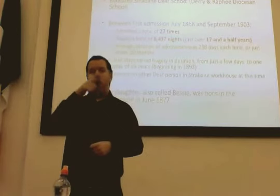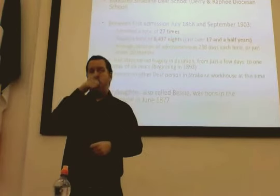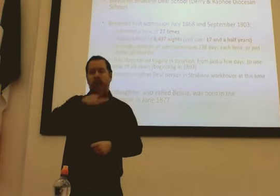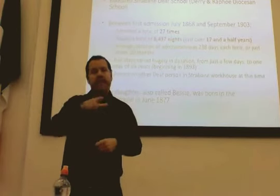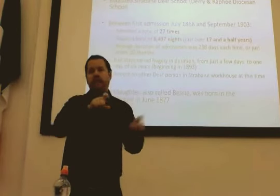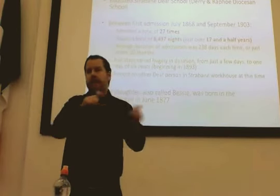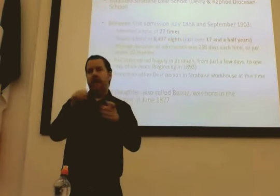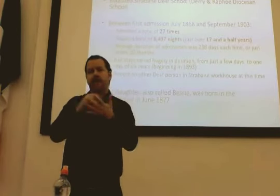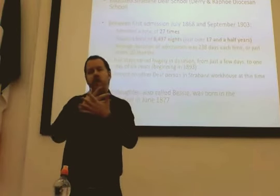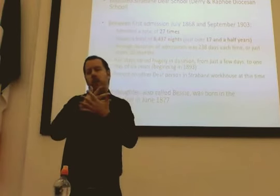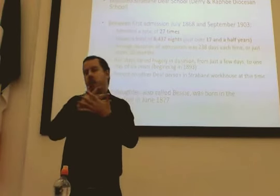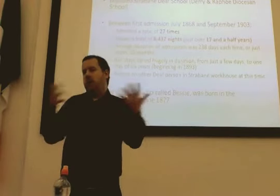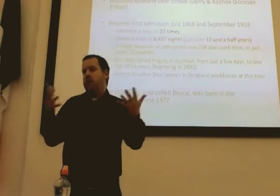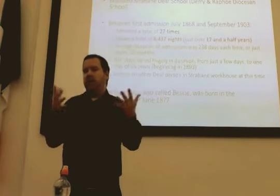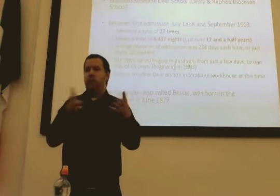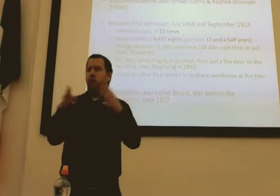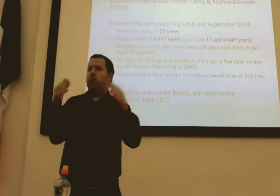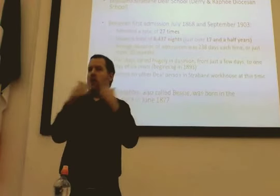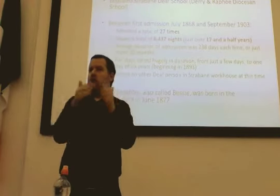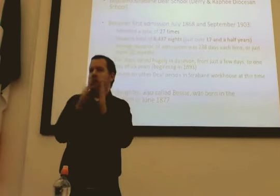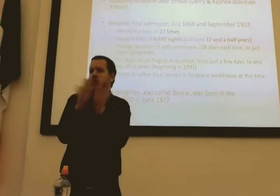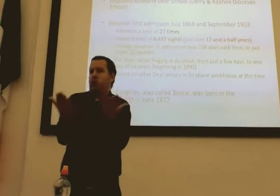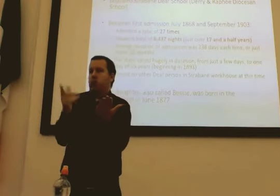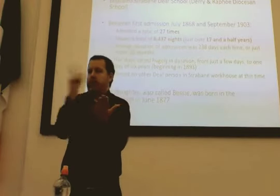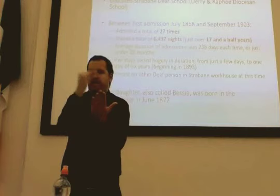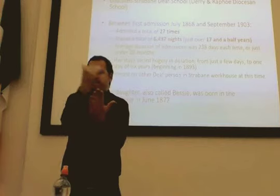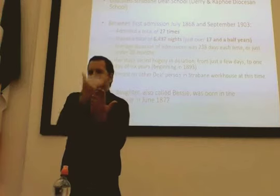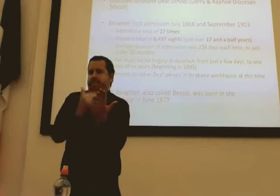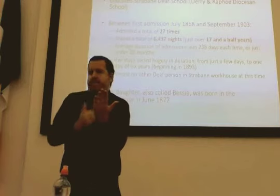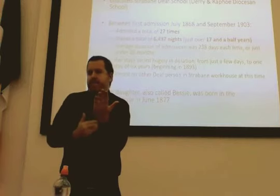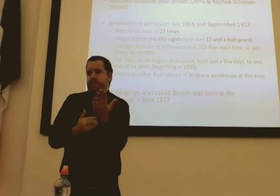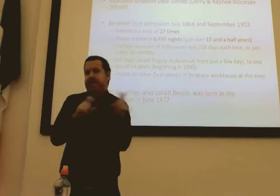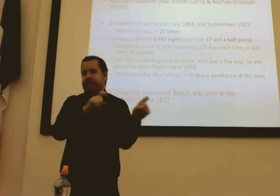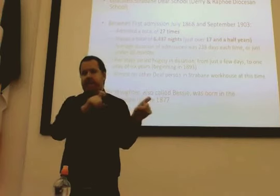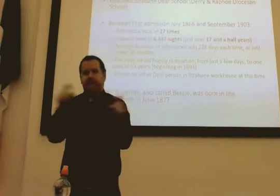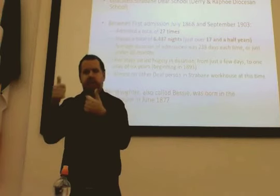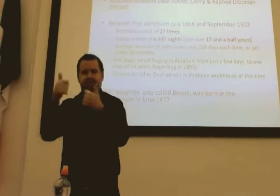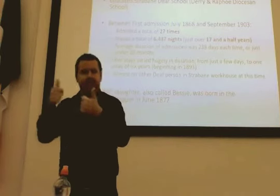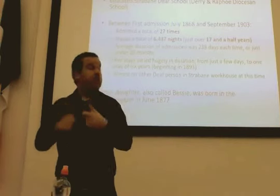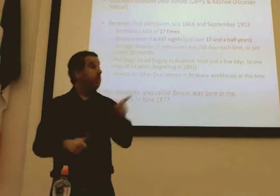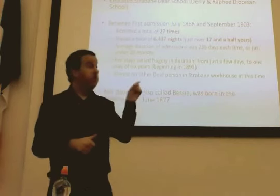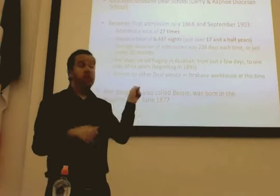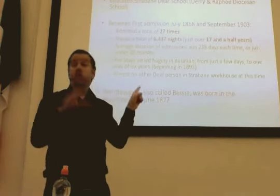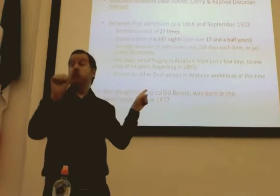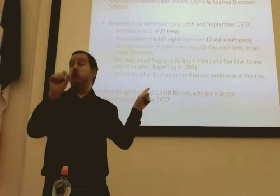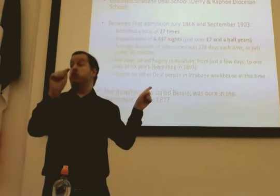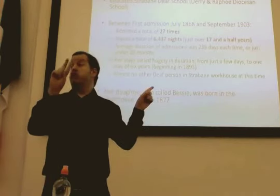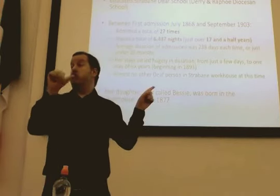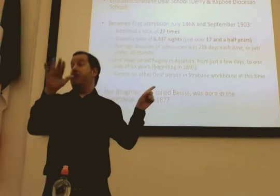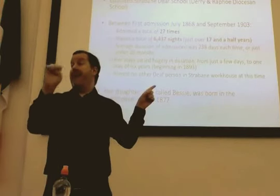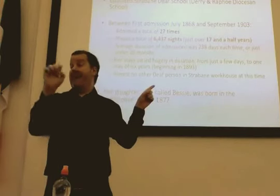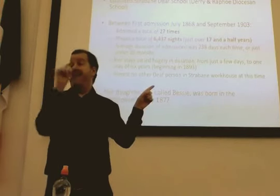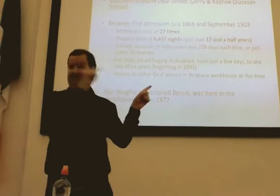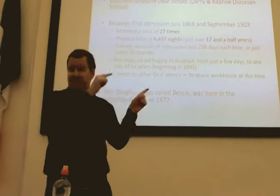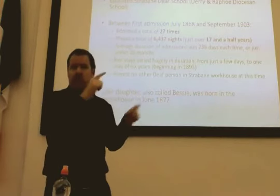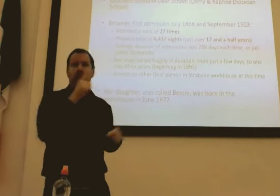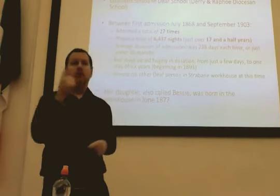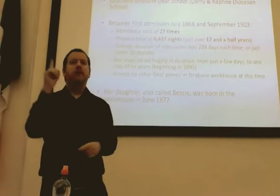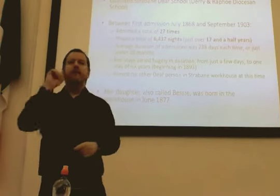So Northern Ireland is so lucky because they have so many record books still available, and they have archived them.